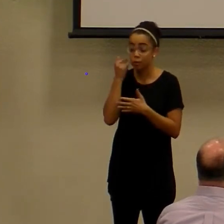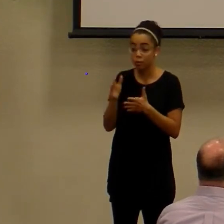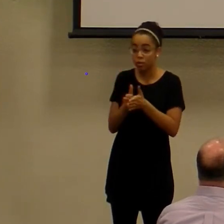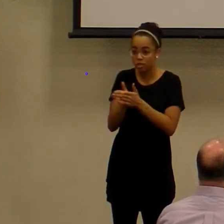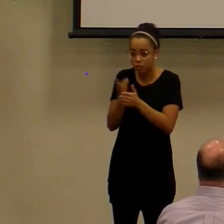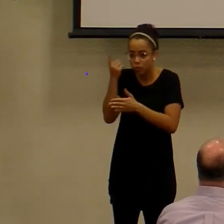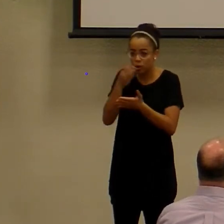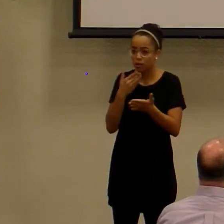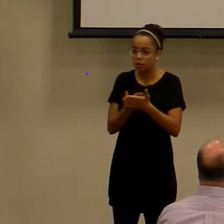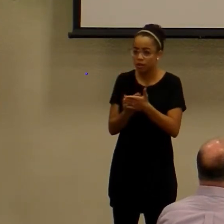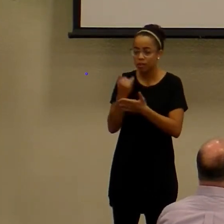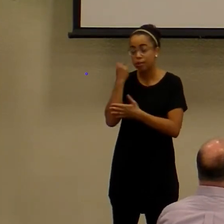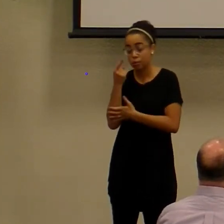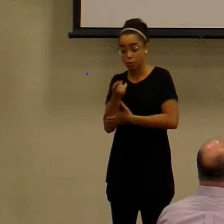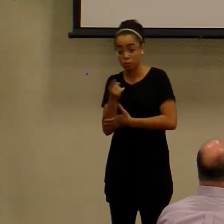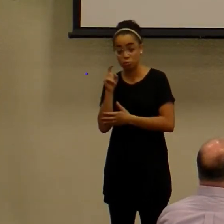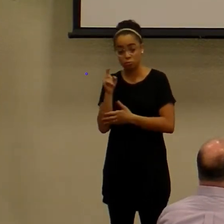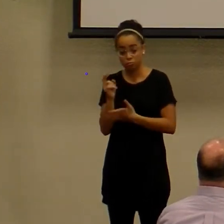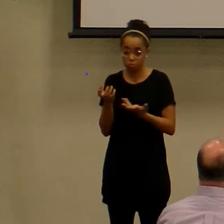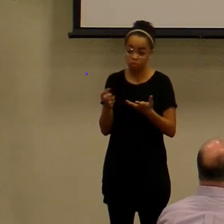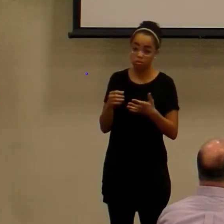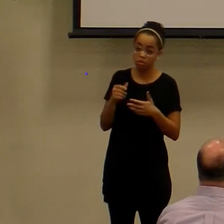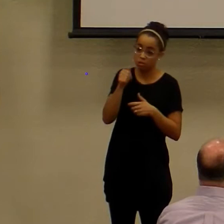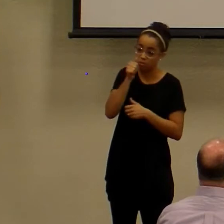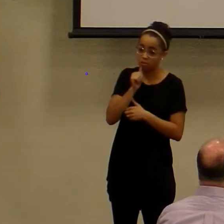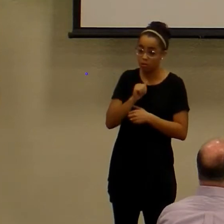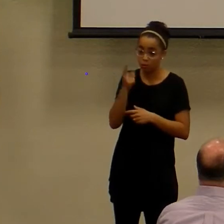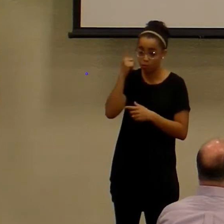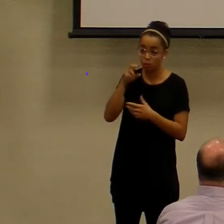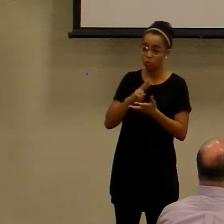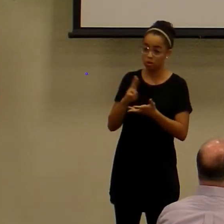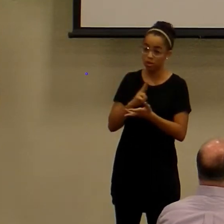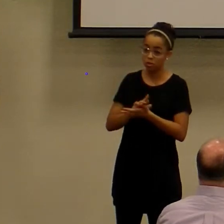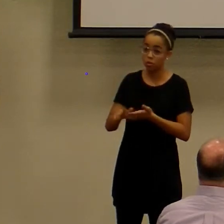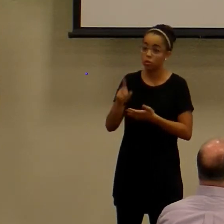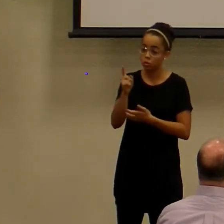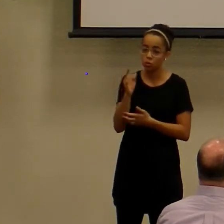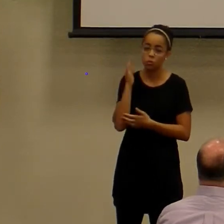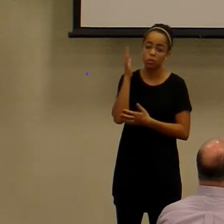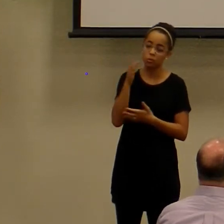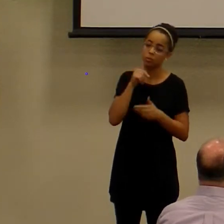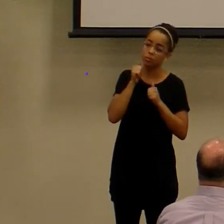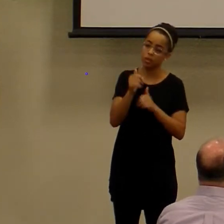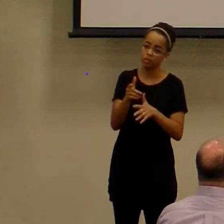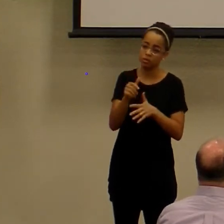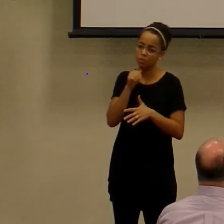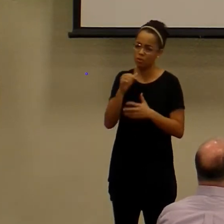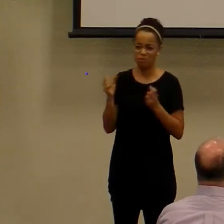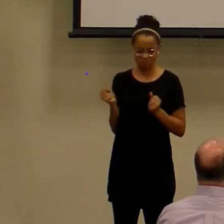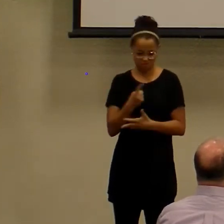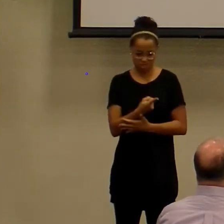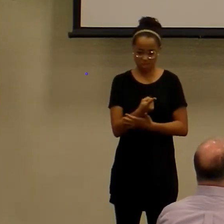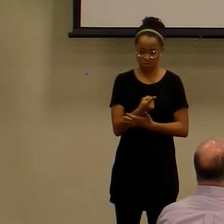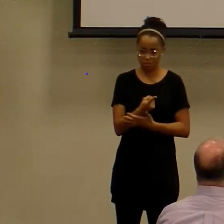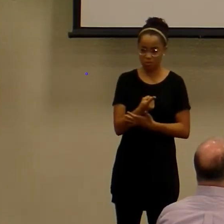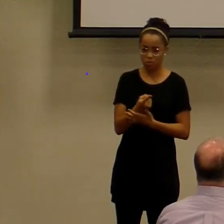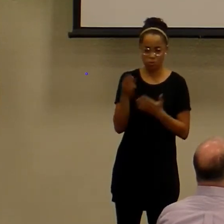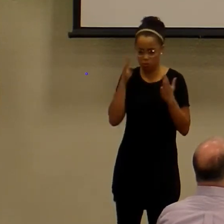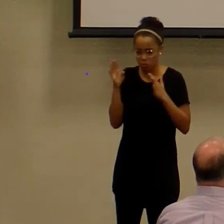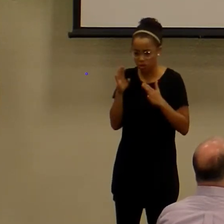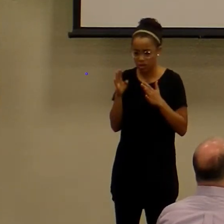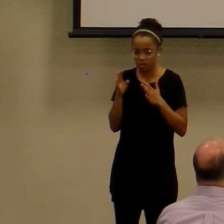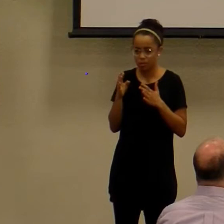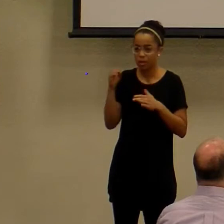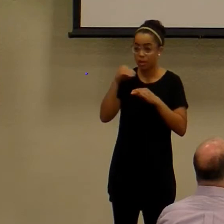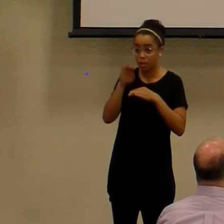suffer for righteousness' sake, you will be blessed. Have no fear of them, nor be troubled. But in your hearts